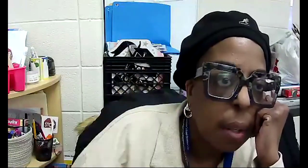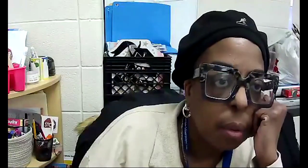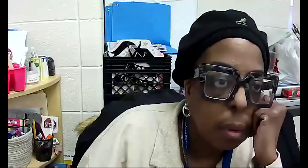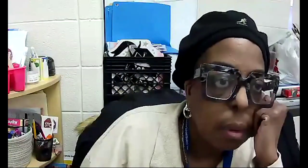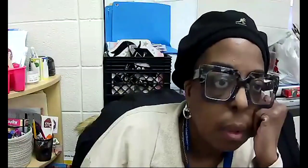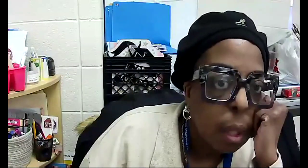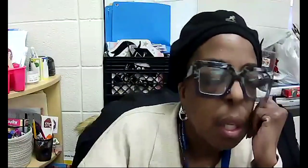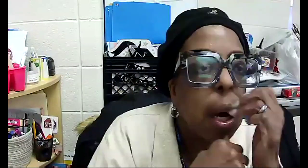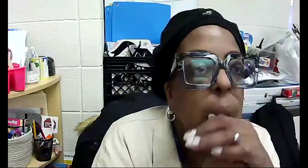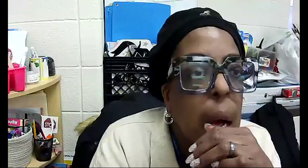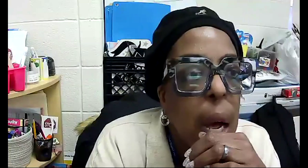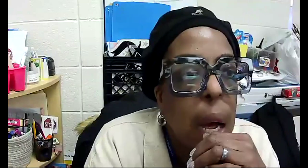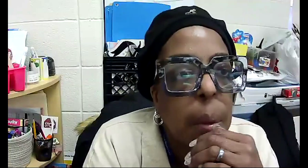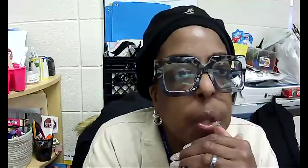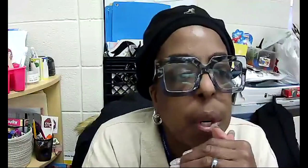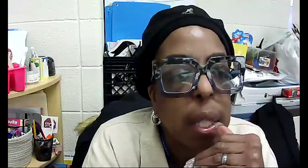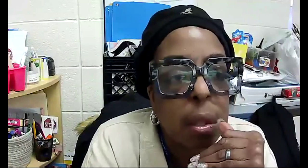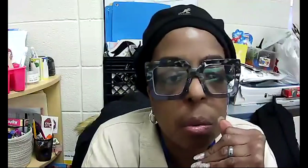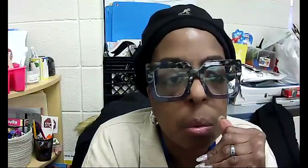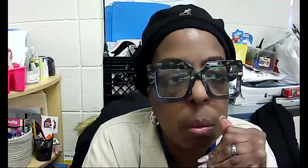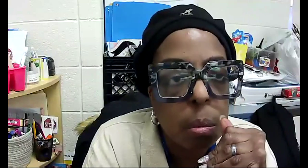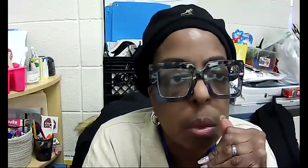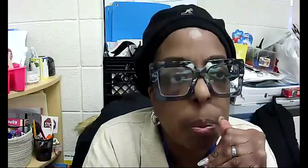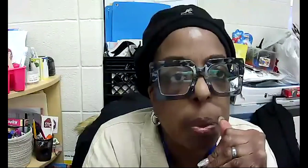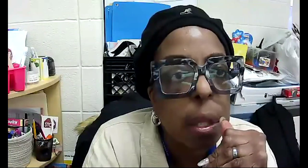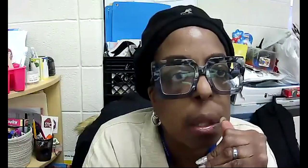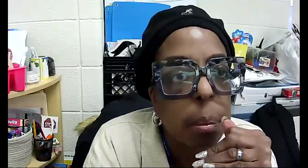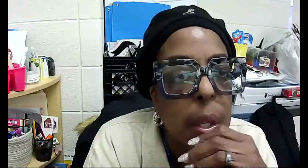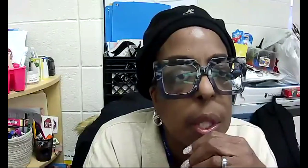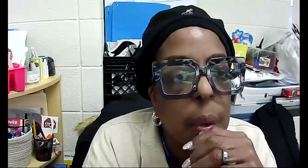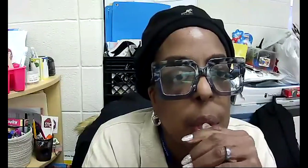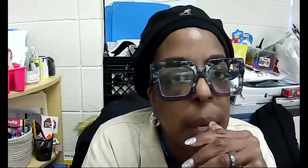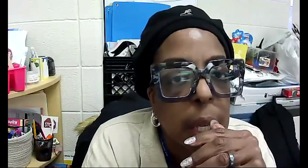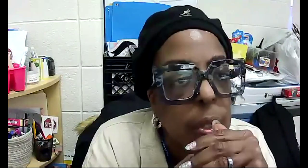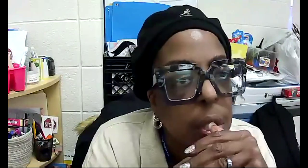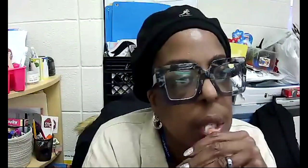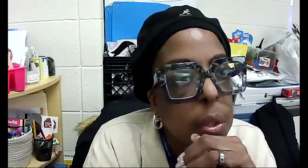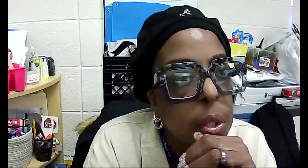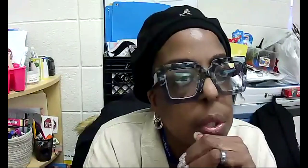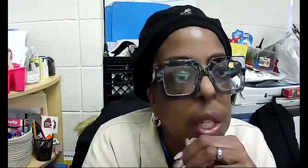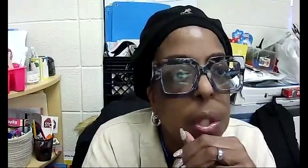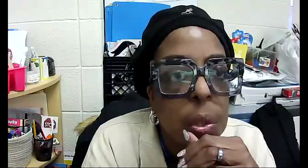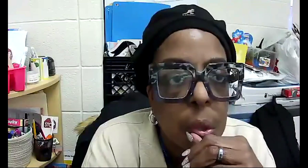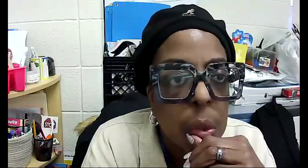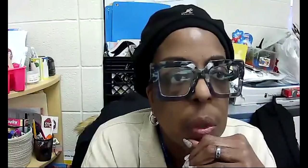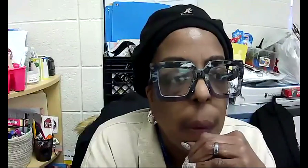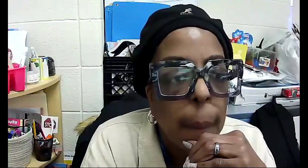handout. I was trying to print it, but I only got 1 page. So what should I do?